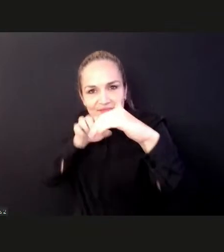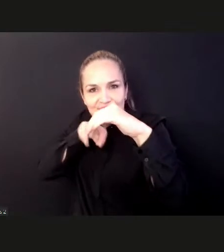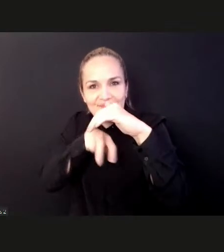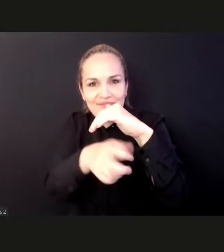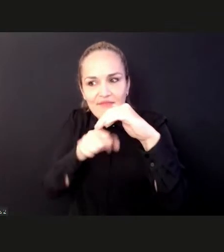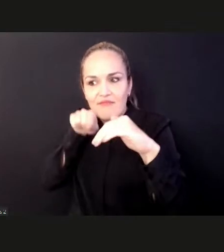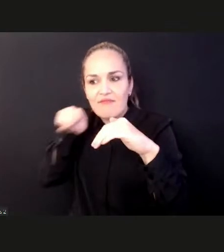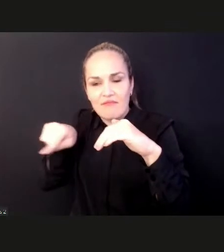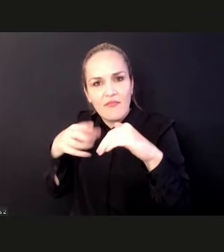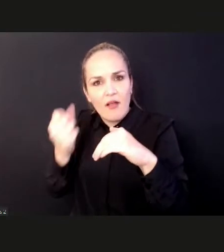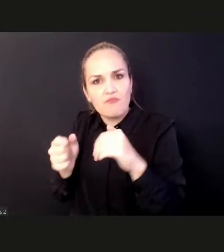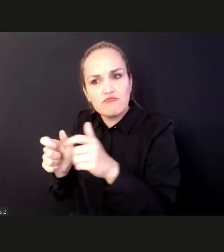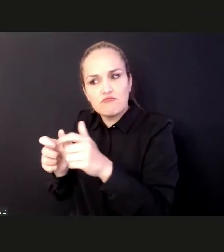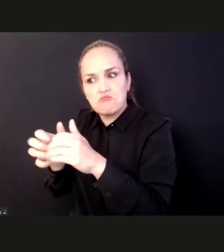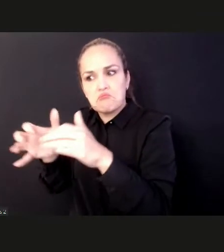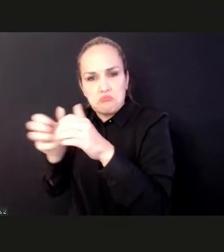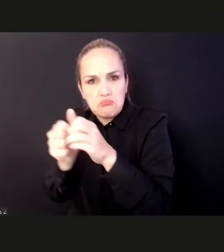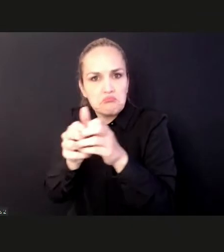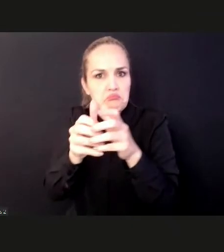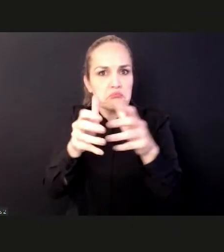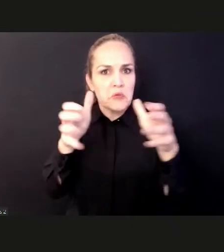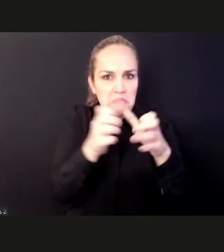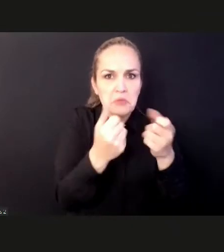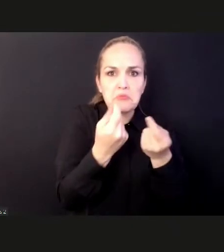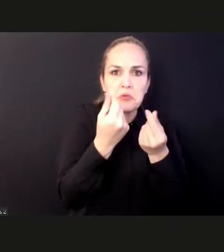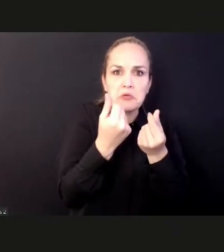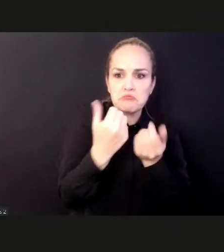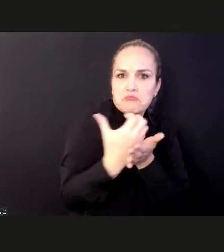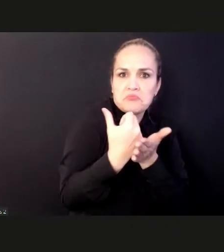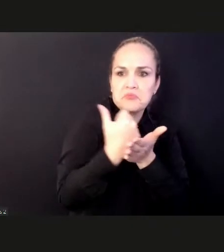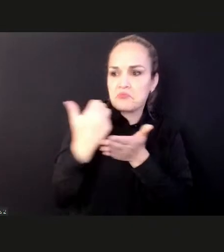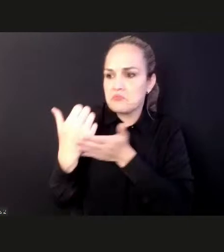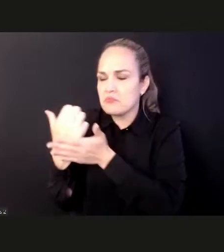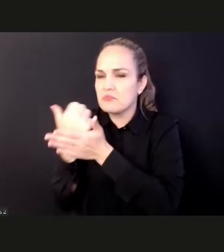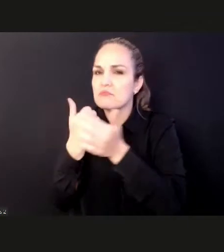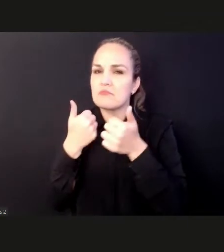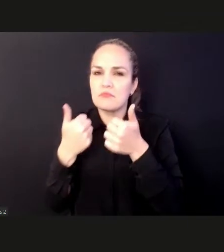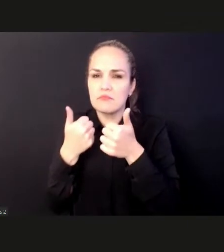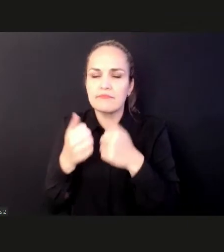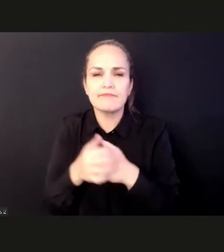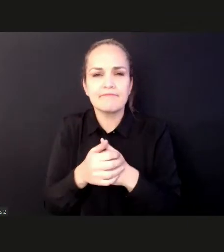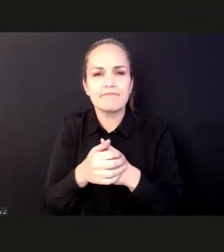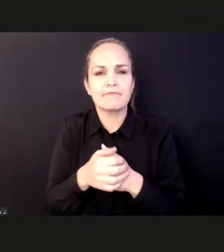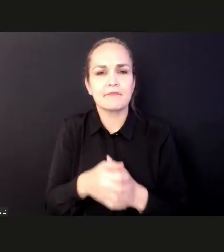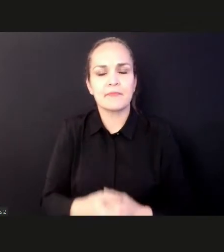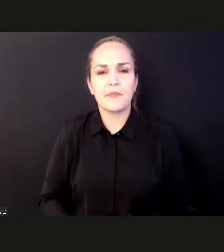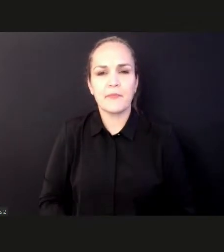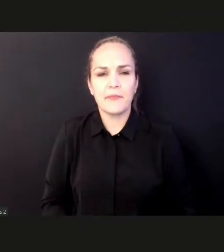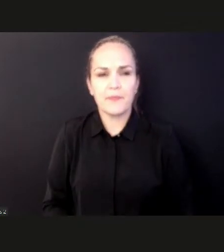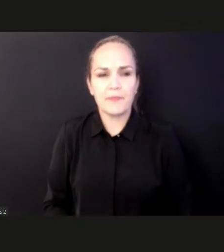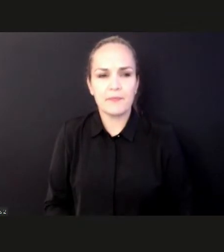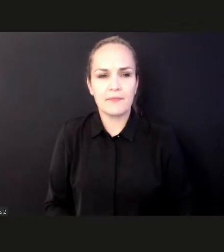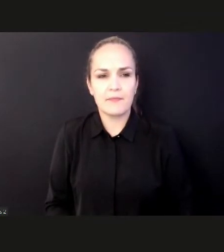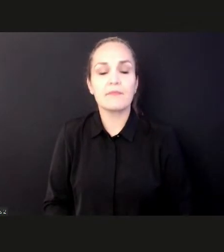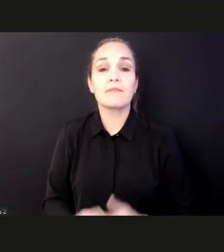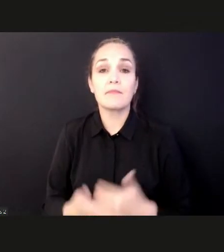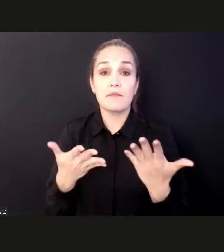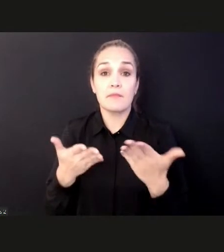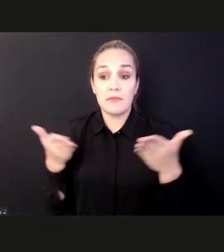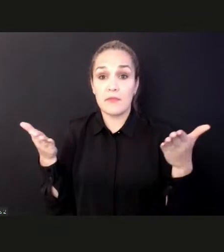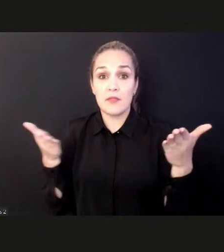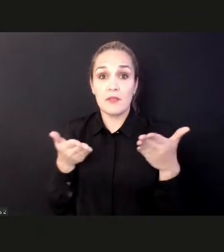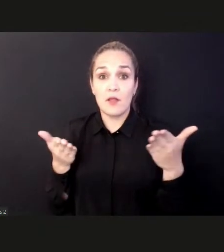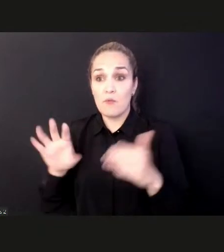develop. And as a result of that, the non-traditional countries have been embracing tourism significantly. Just to give you a